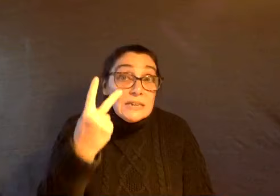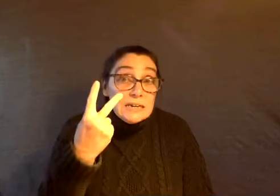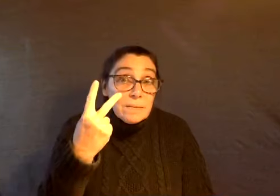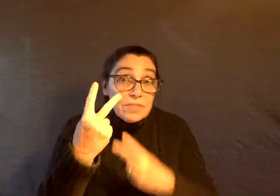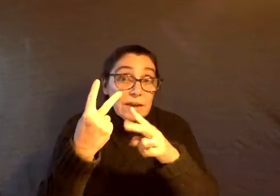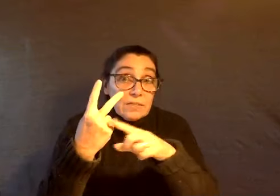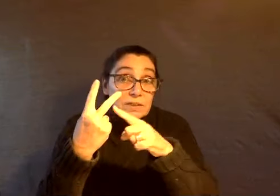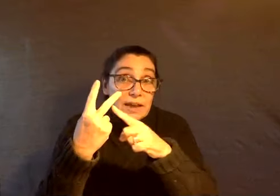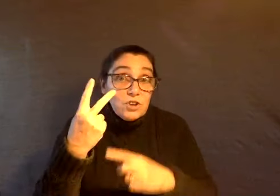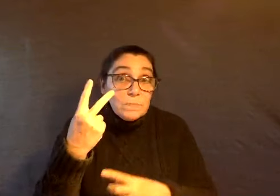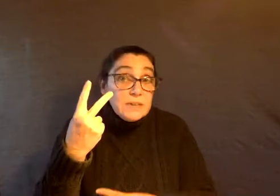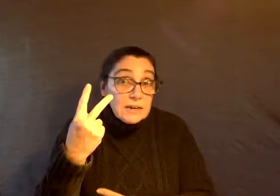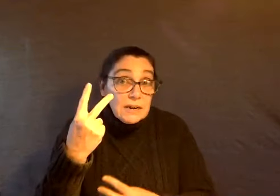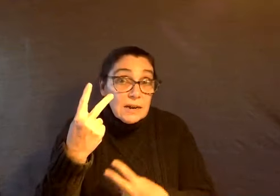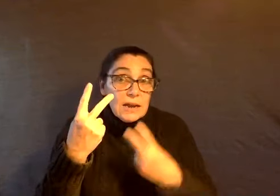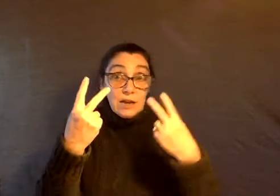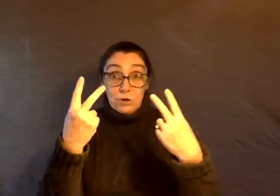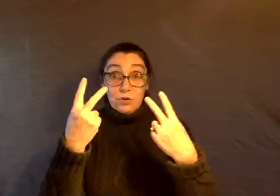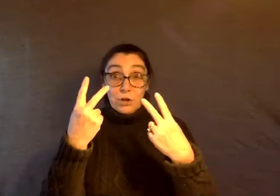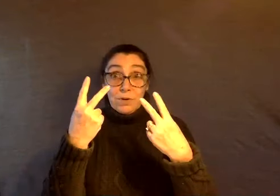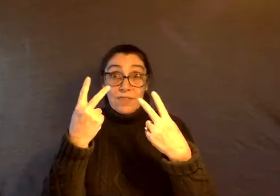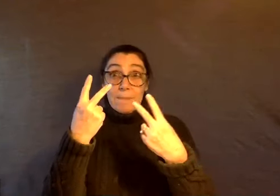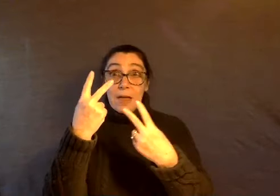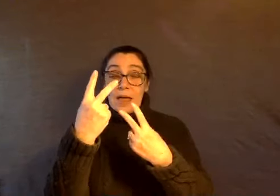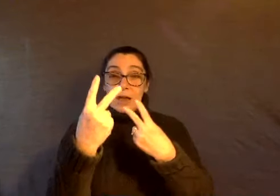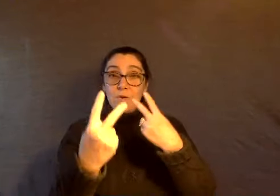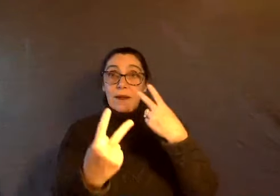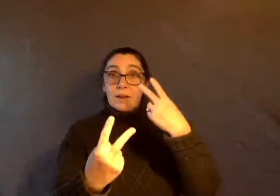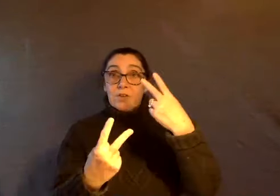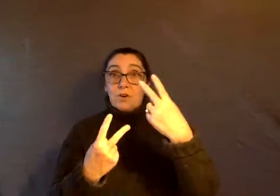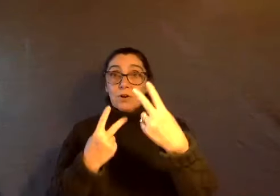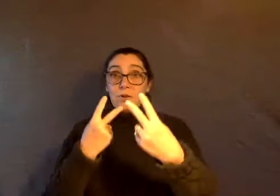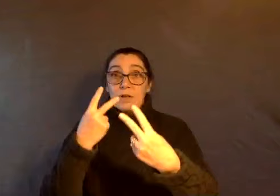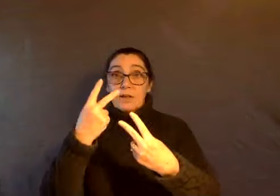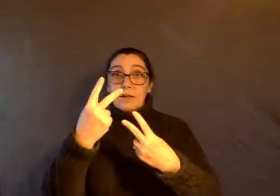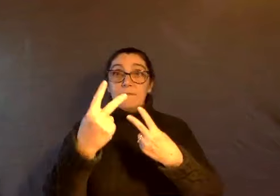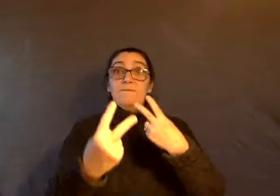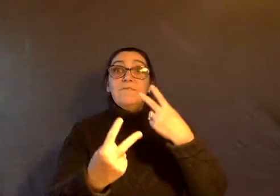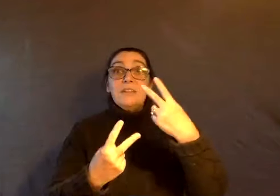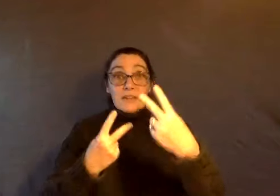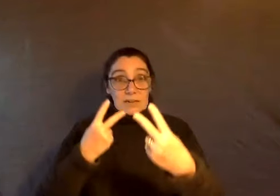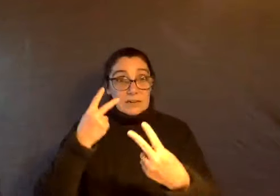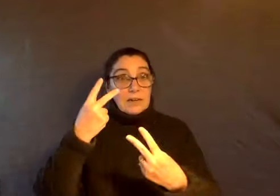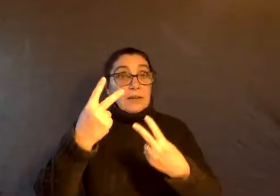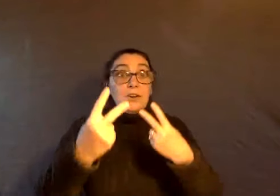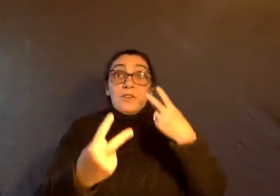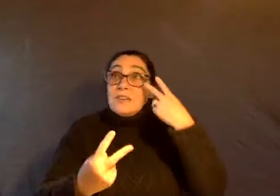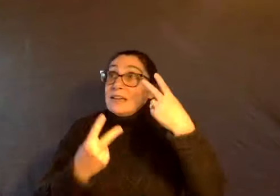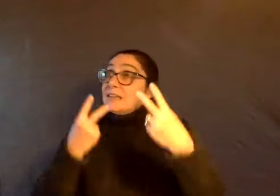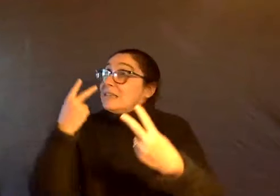see something, this hand shape, see? Use two of them and you make a circle. Visit. You're seeing,